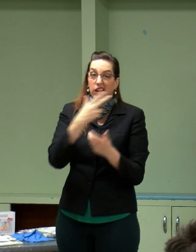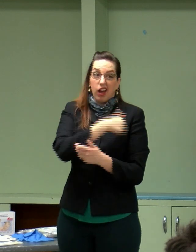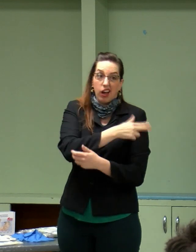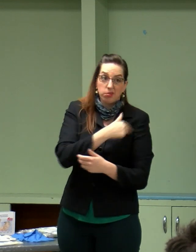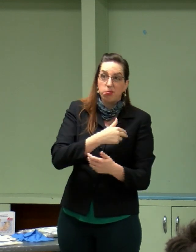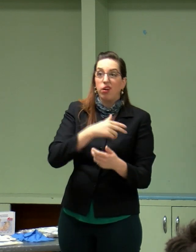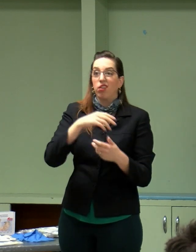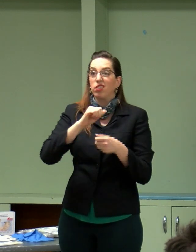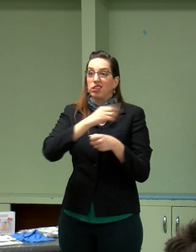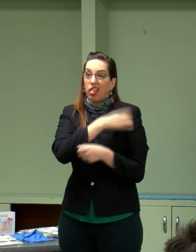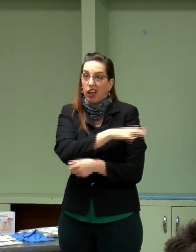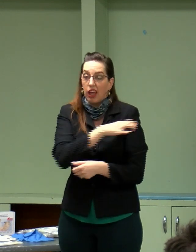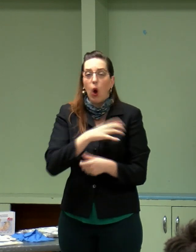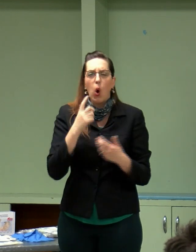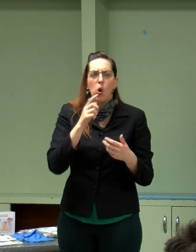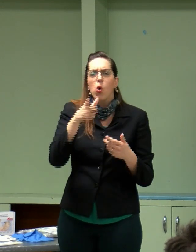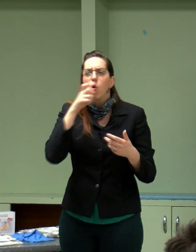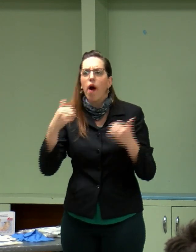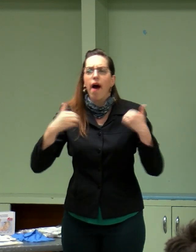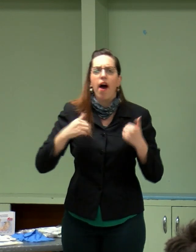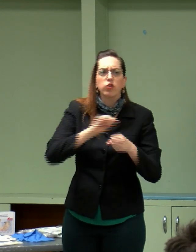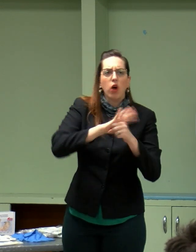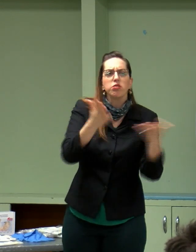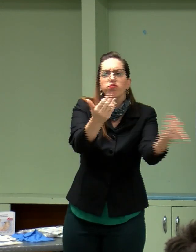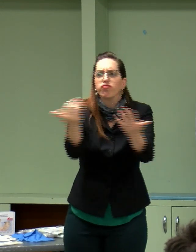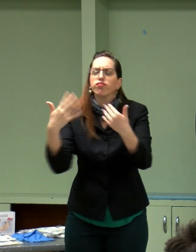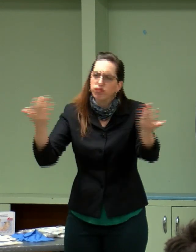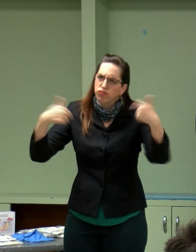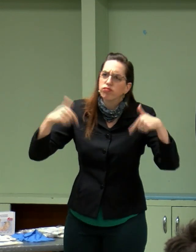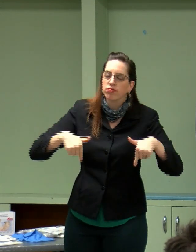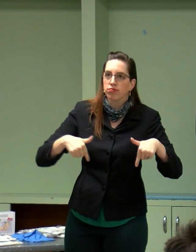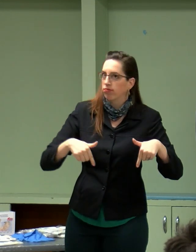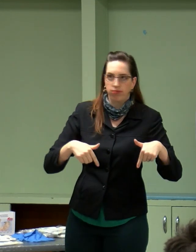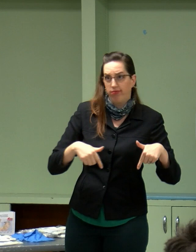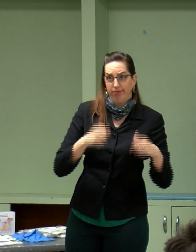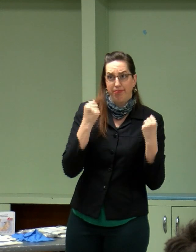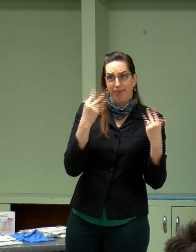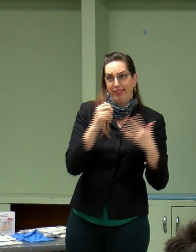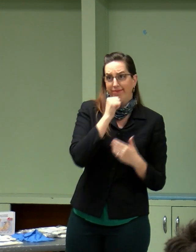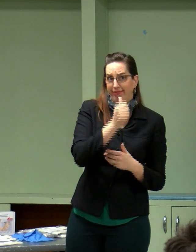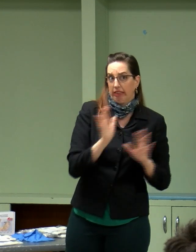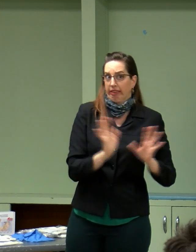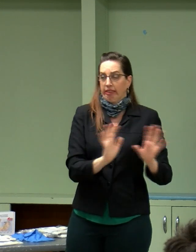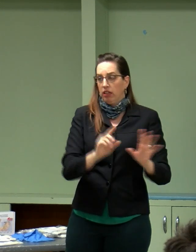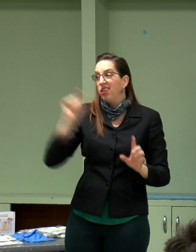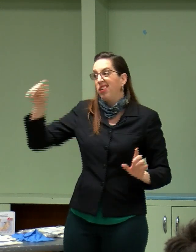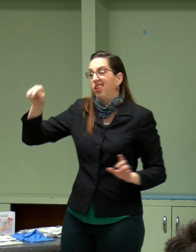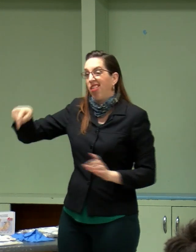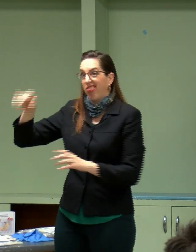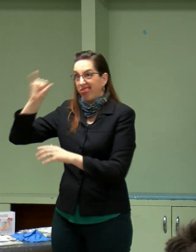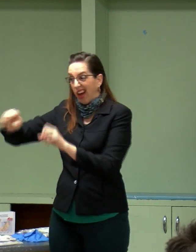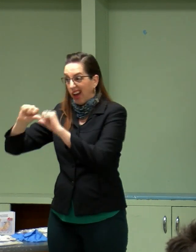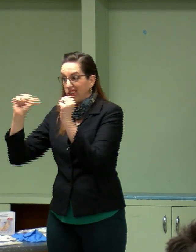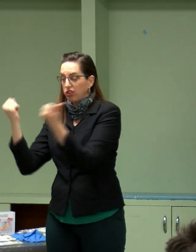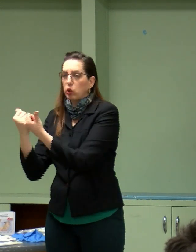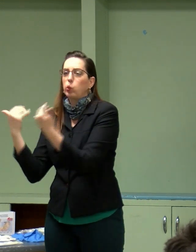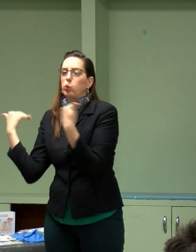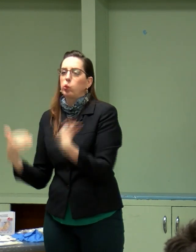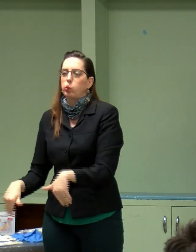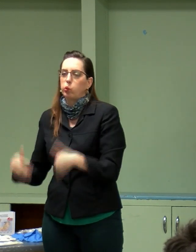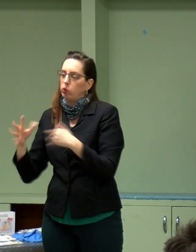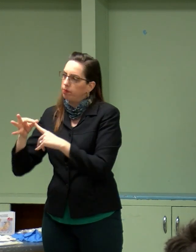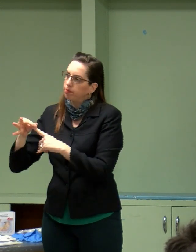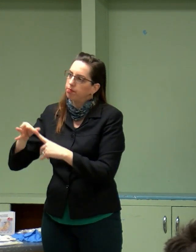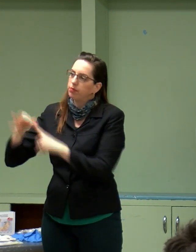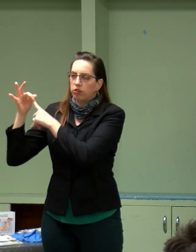by COVID-19. Healthcare for the Homeless Houston is one of those rare special organizations. And